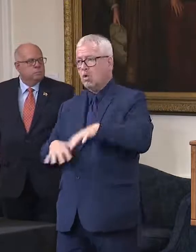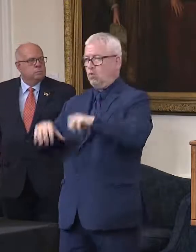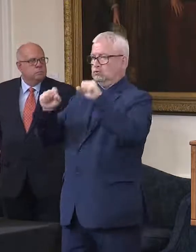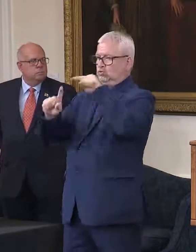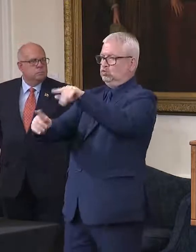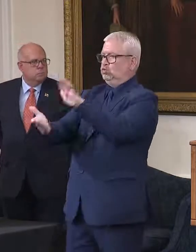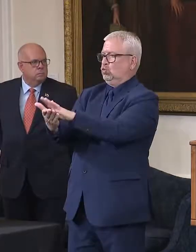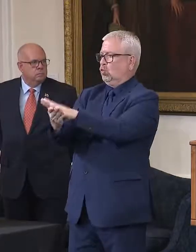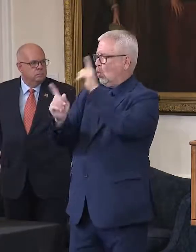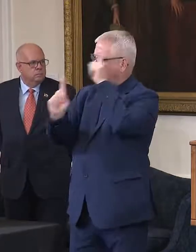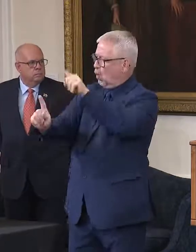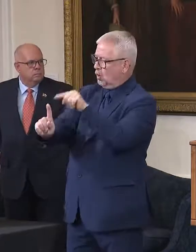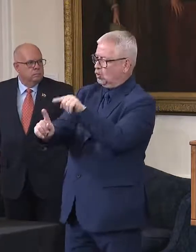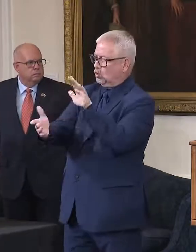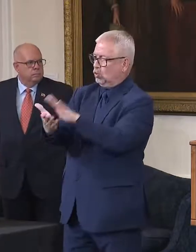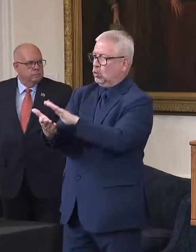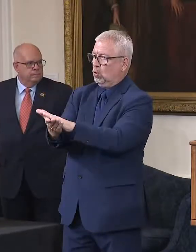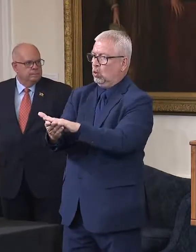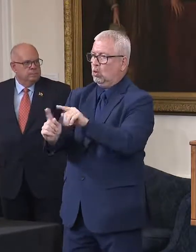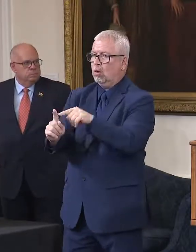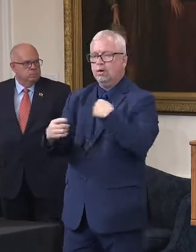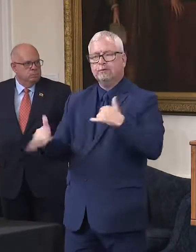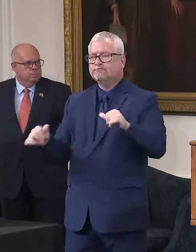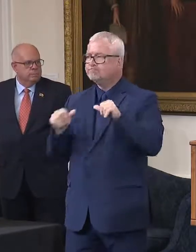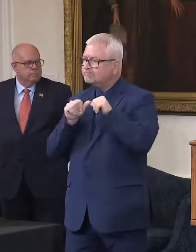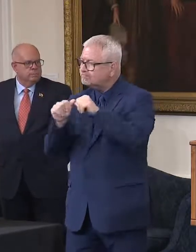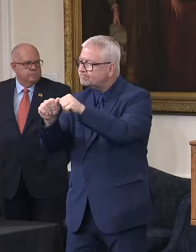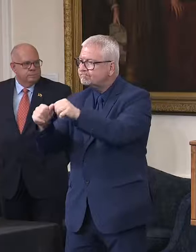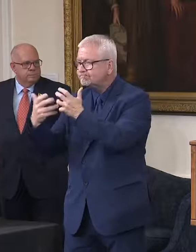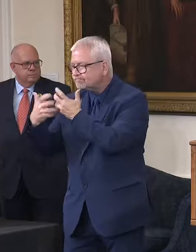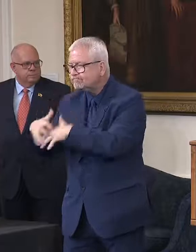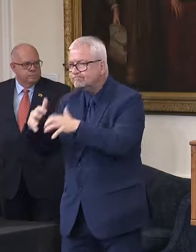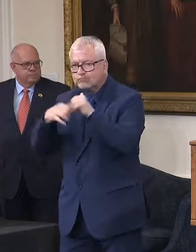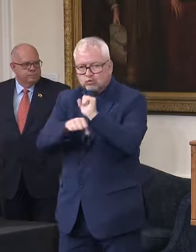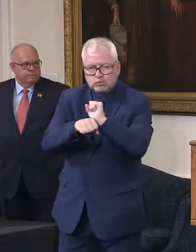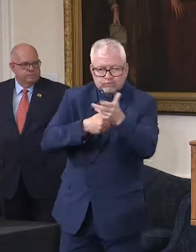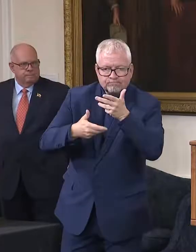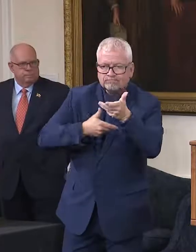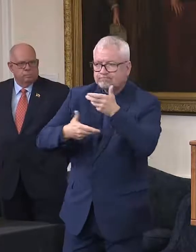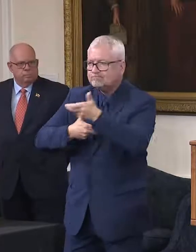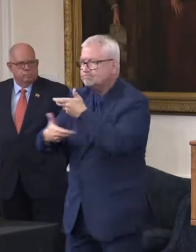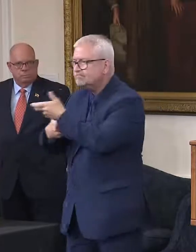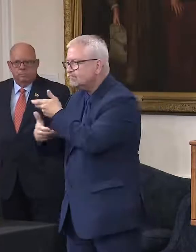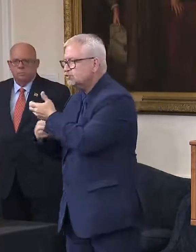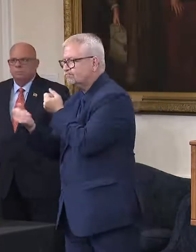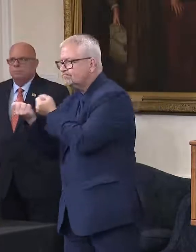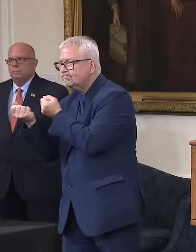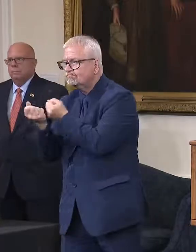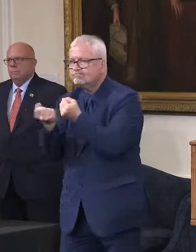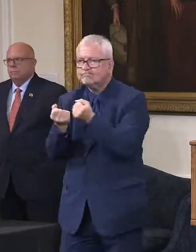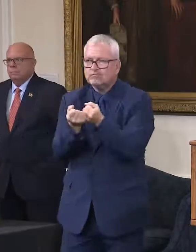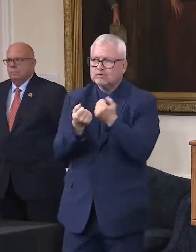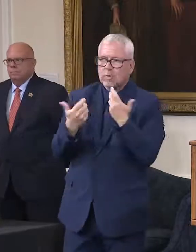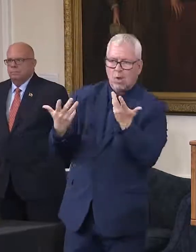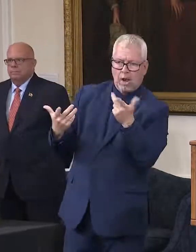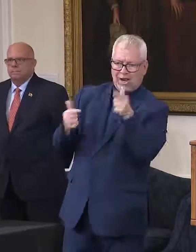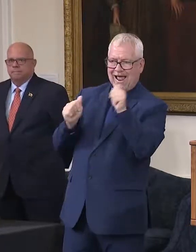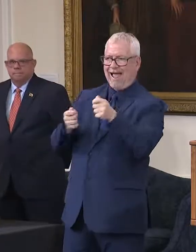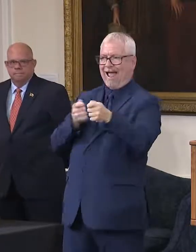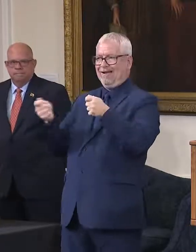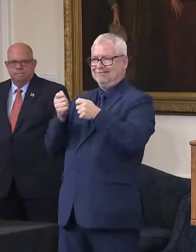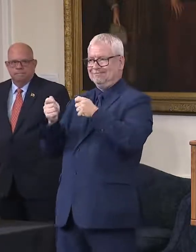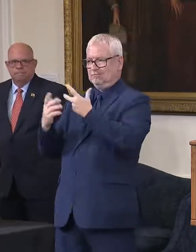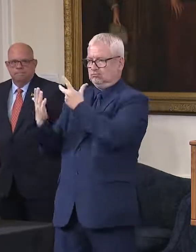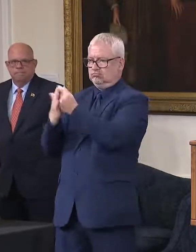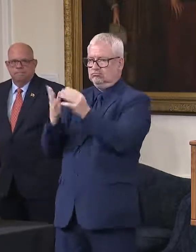are gearing up. We continue to work very closely with them and have been talking to them weekly, really, for the last few months.